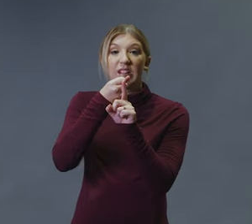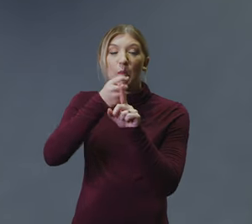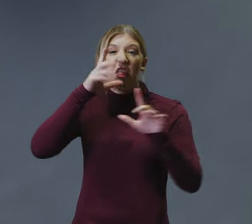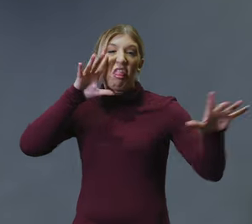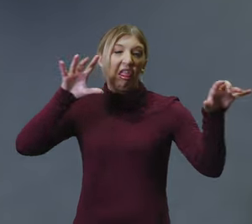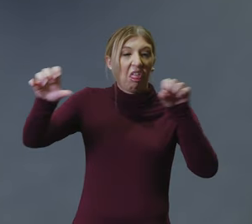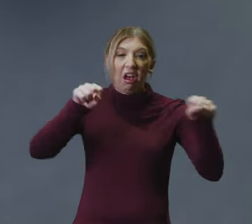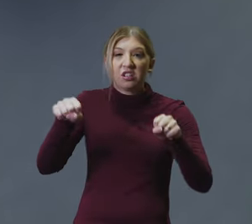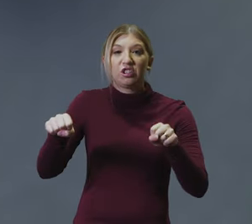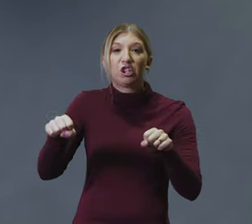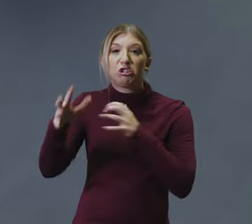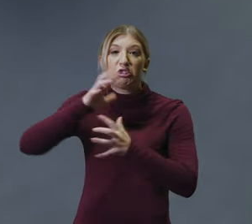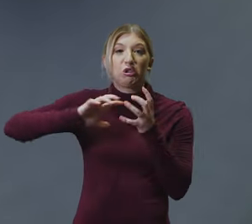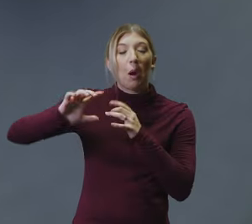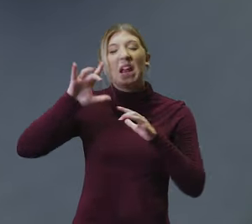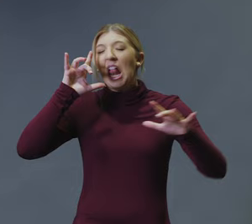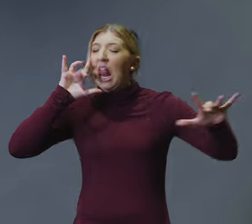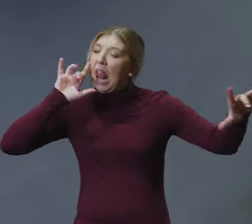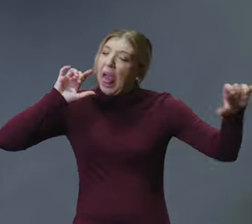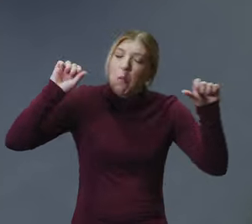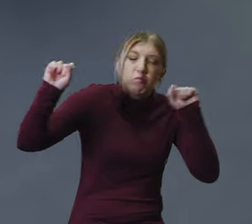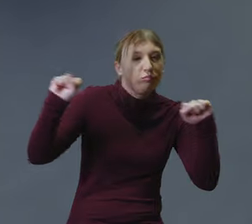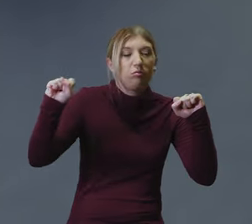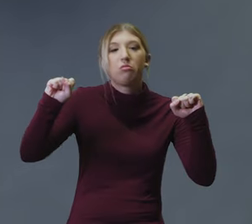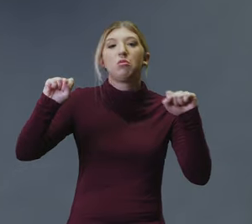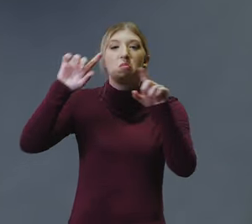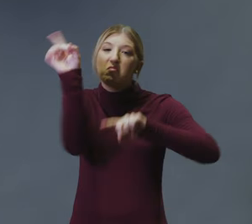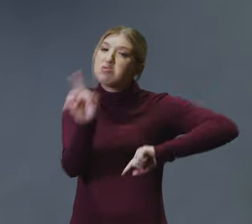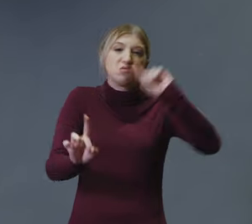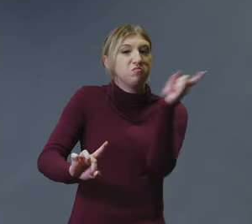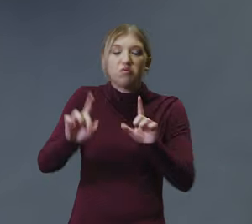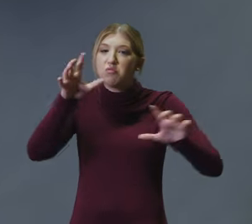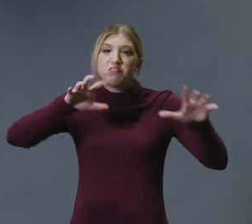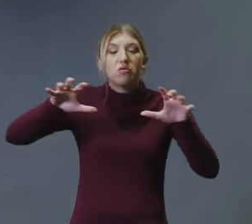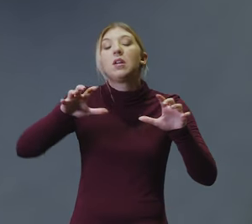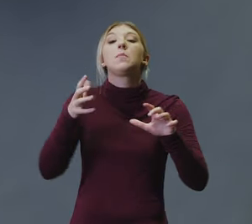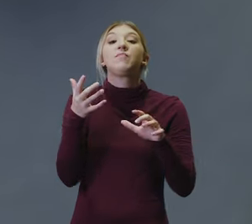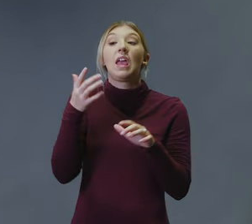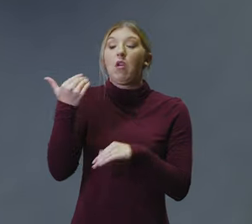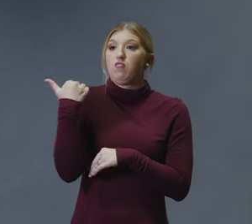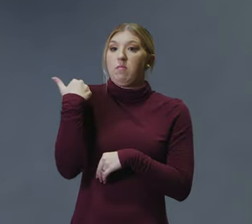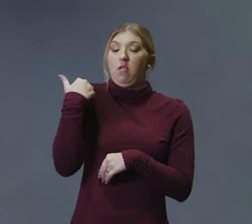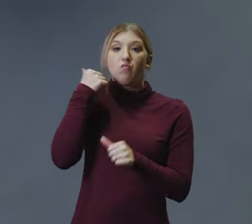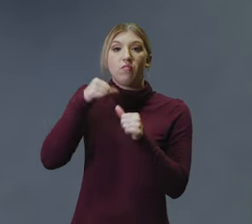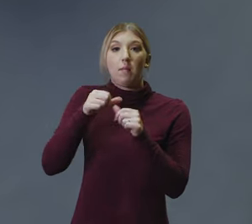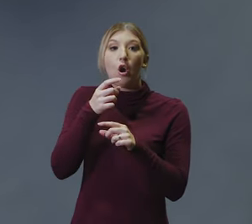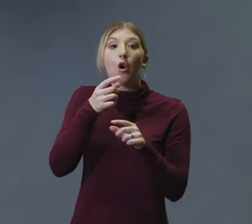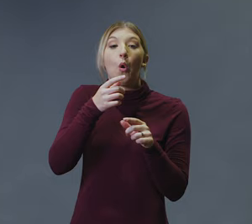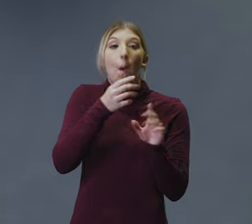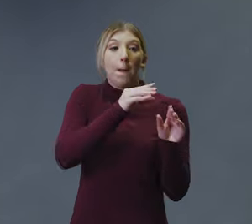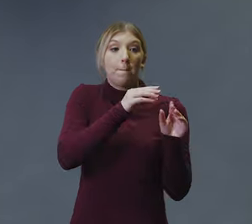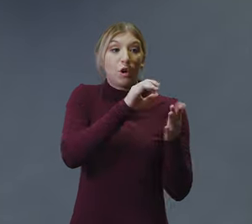thunderstorm. And I mean, we're talking about the loudest thundering and booming and everything else. And it reminded me of when I moved from New